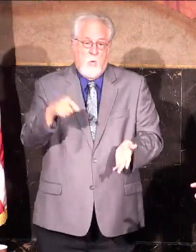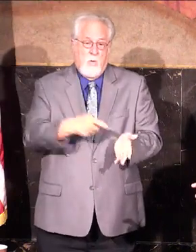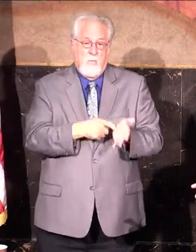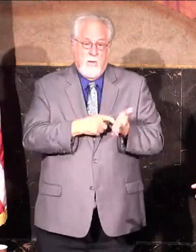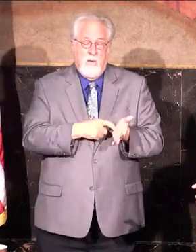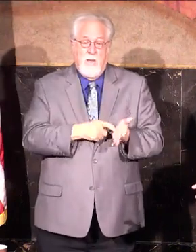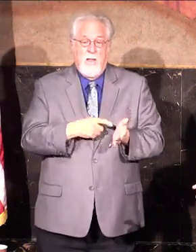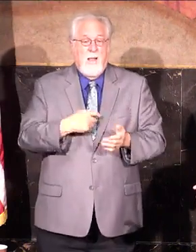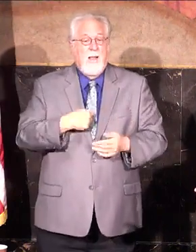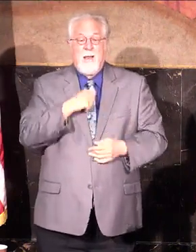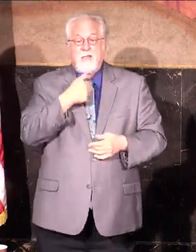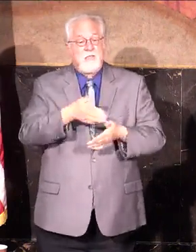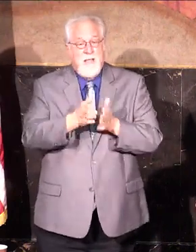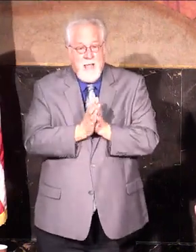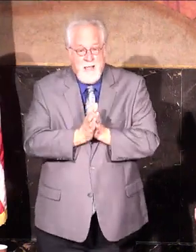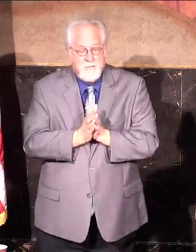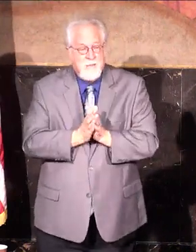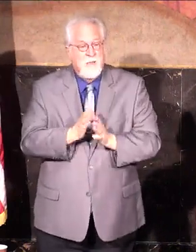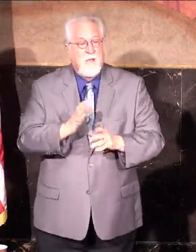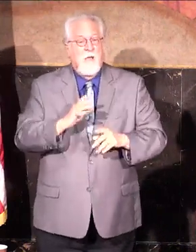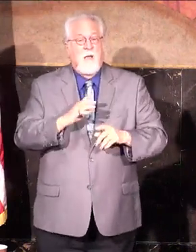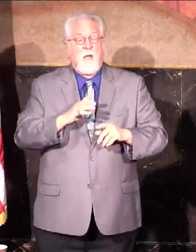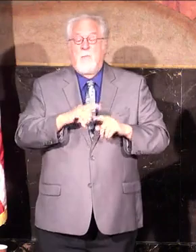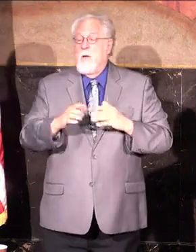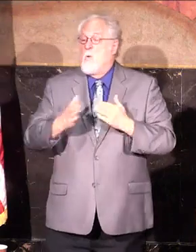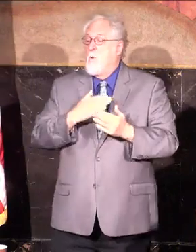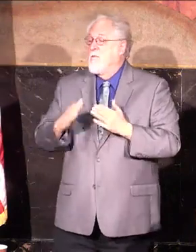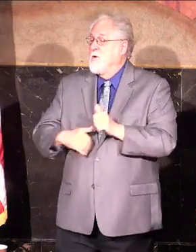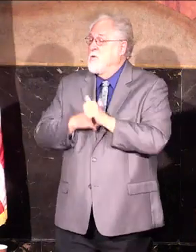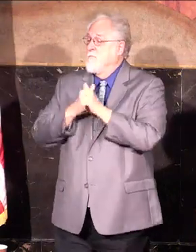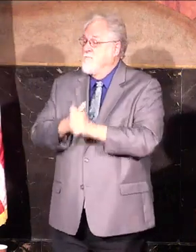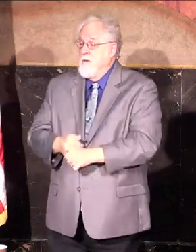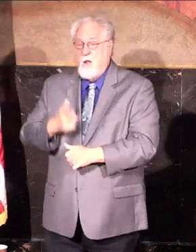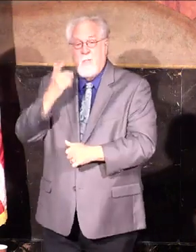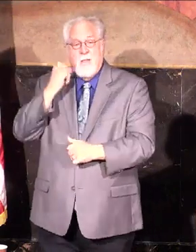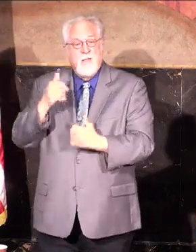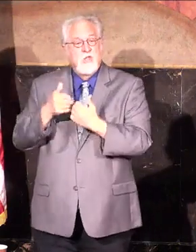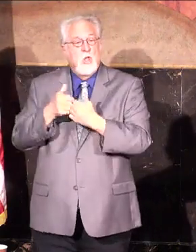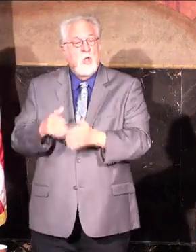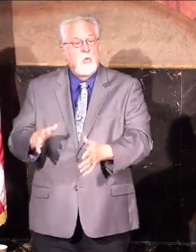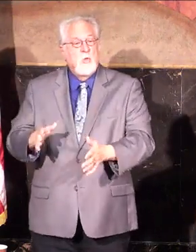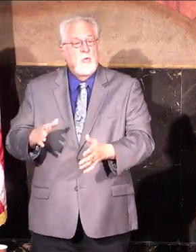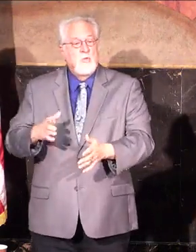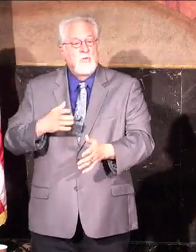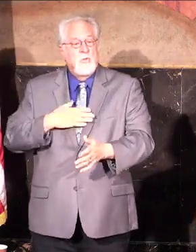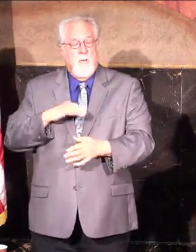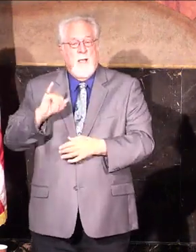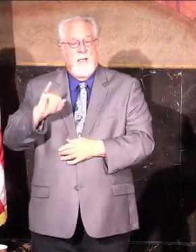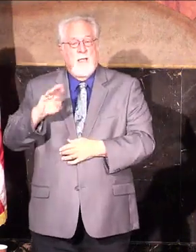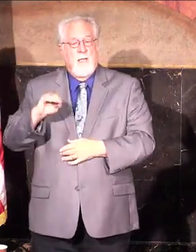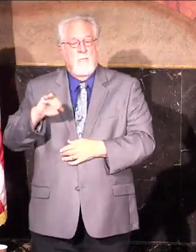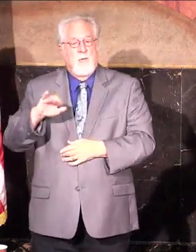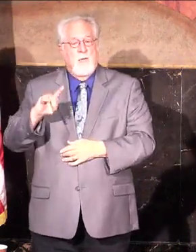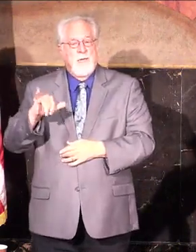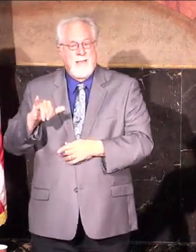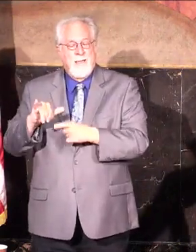asking. But whether you comply because you are worried about losing your immunity, or whether you do it because it's the right thing to